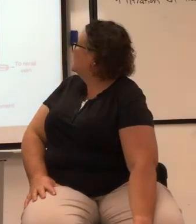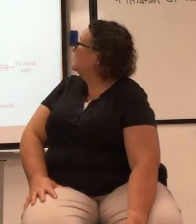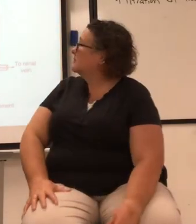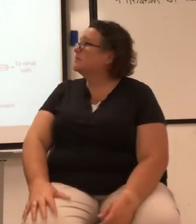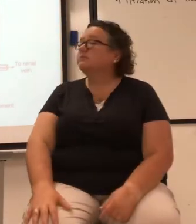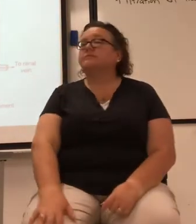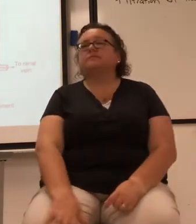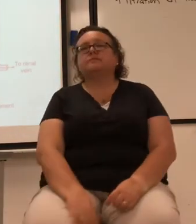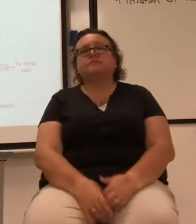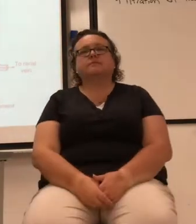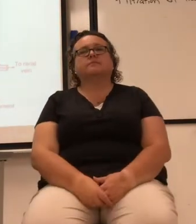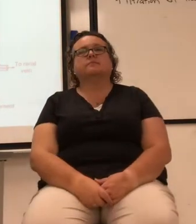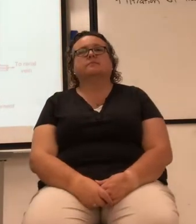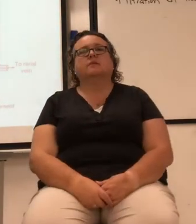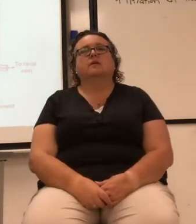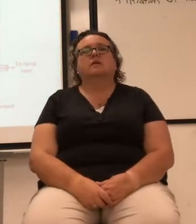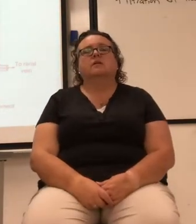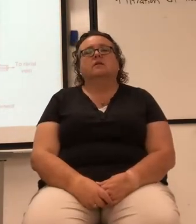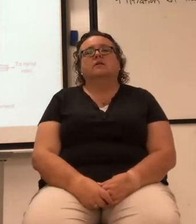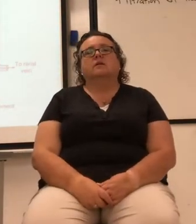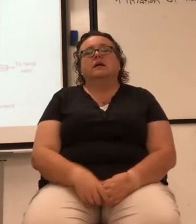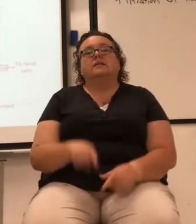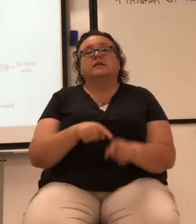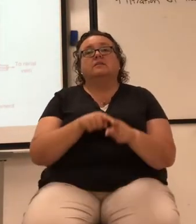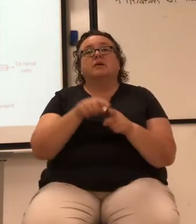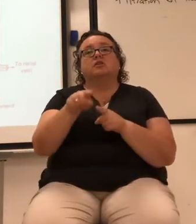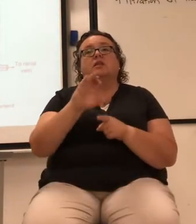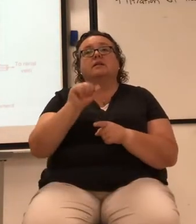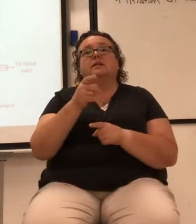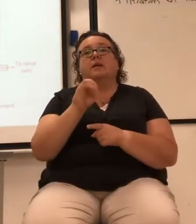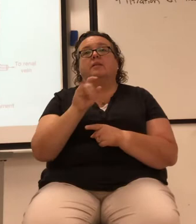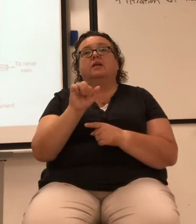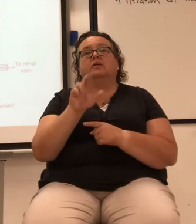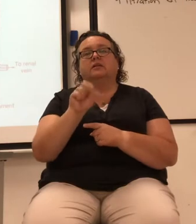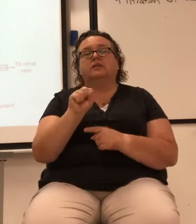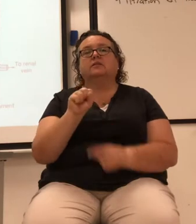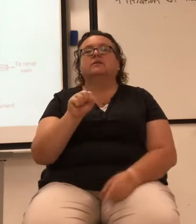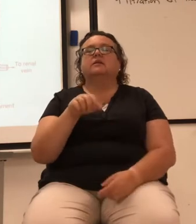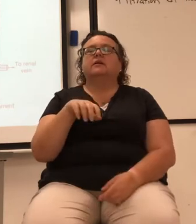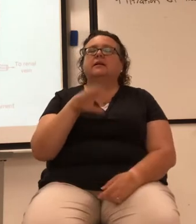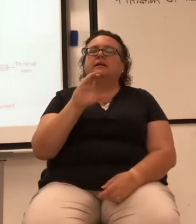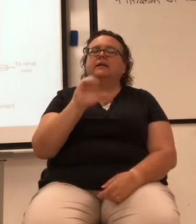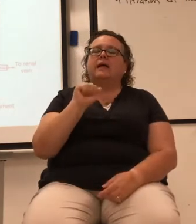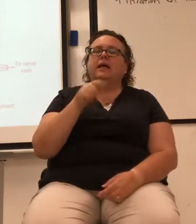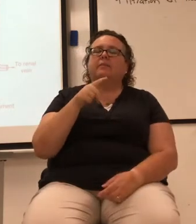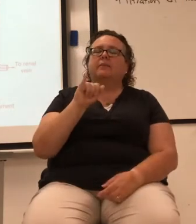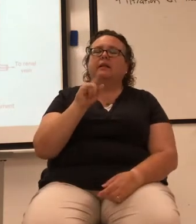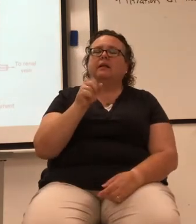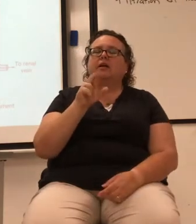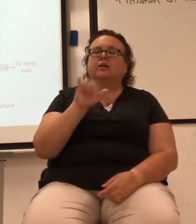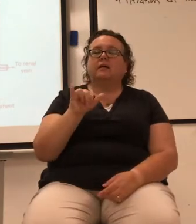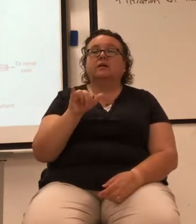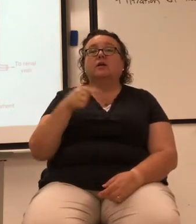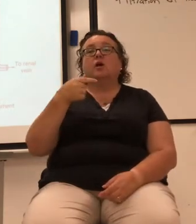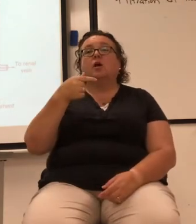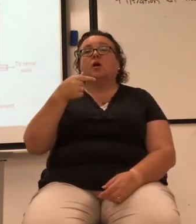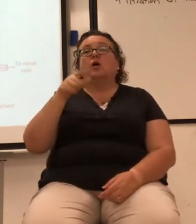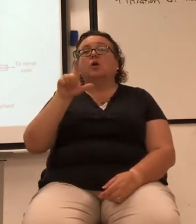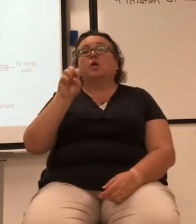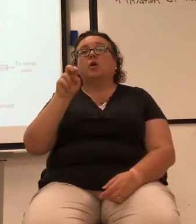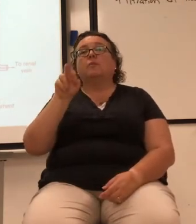It's a specialized capillary. The word, the glomer means like ball of yarn, so it's named for the